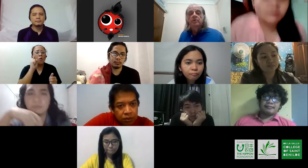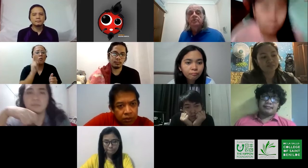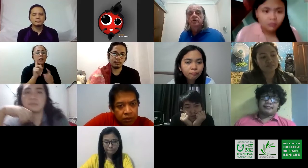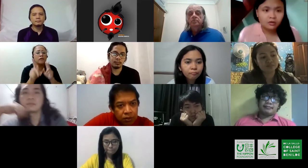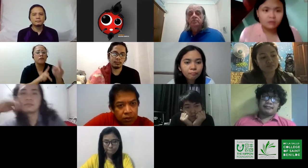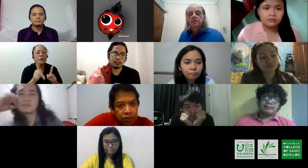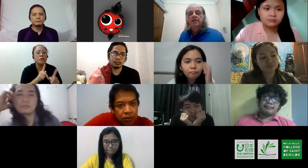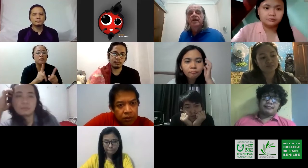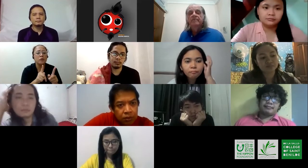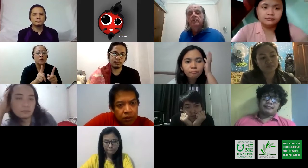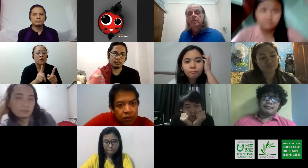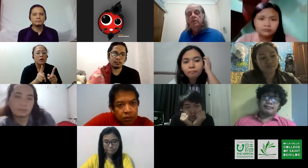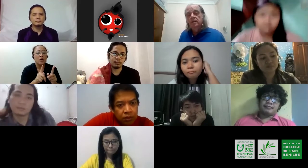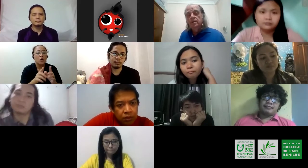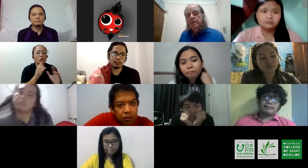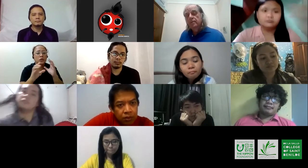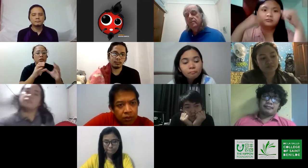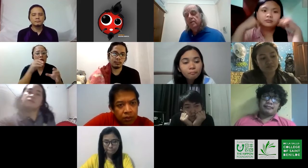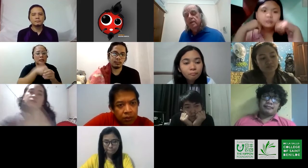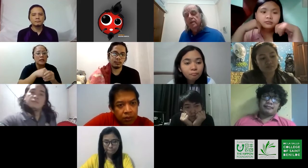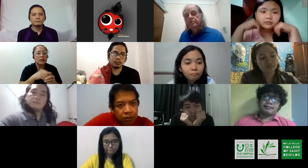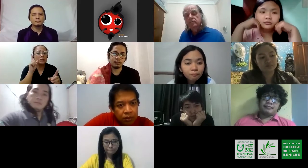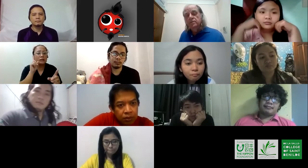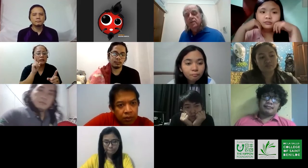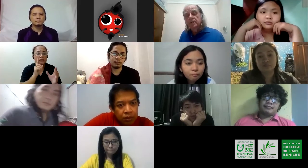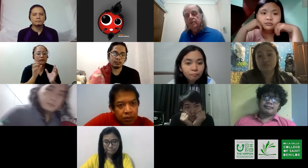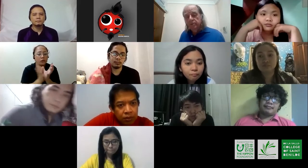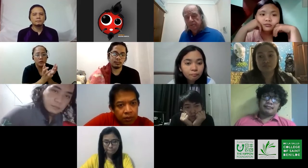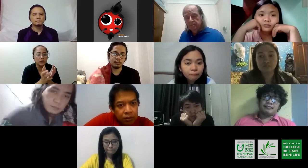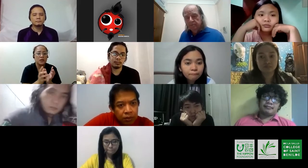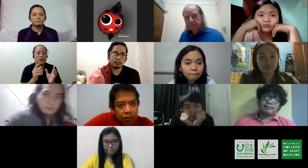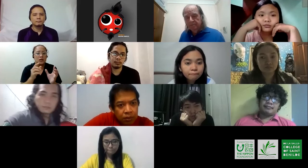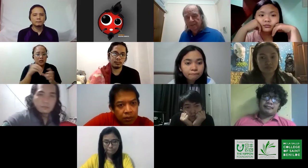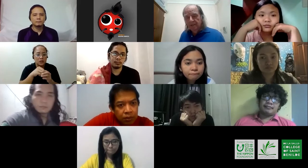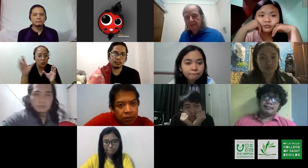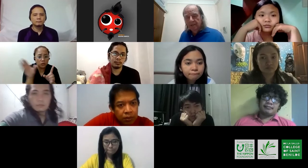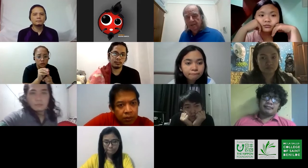culture, in a deaf community? They communicate through sign language.